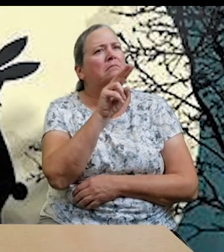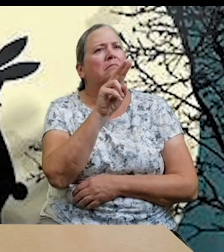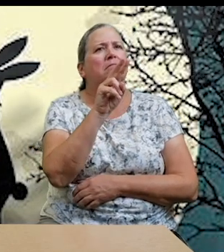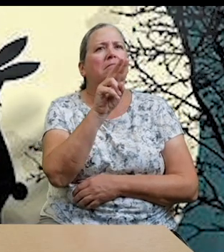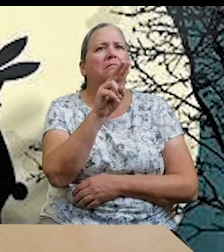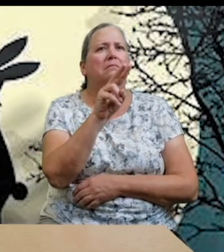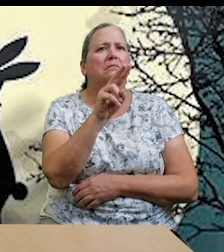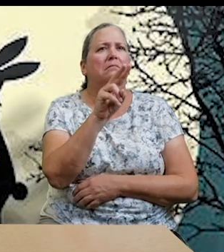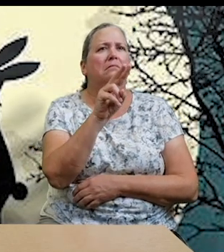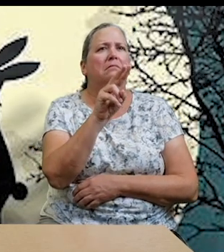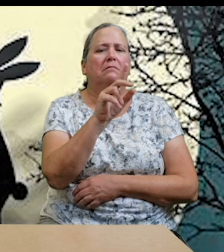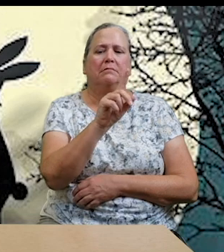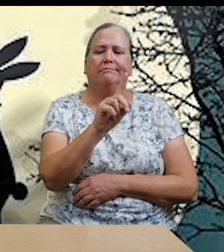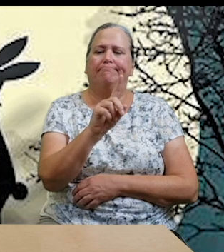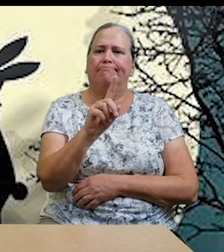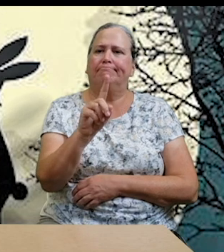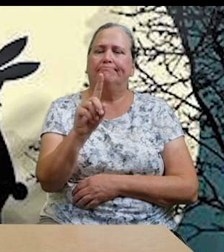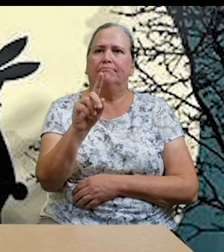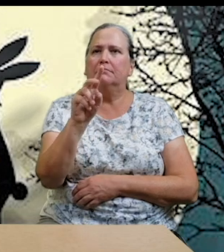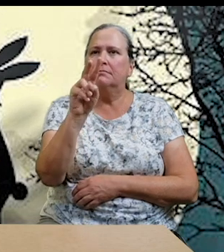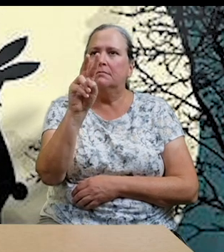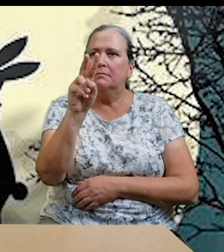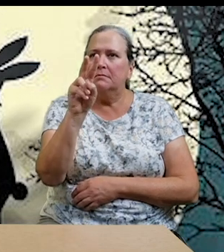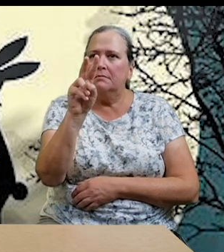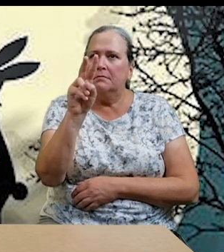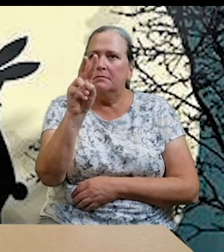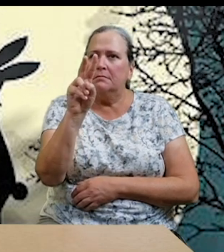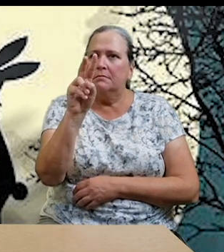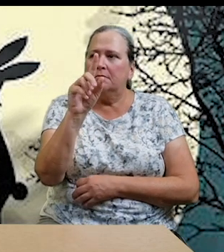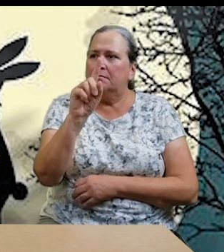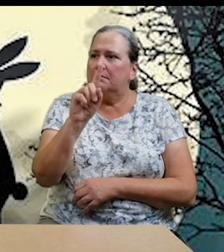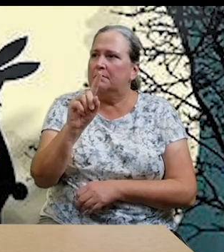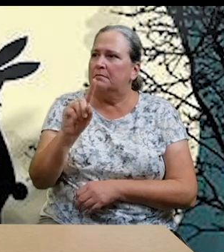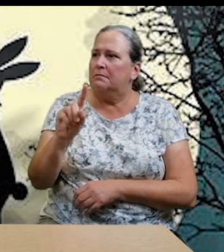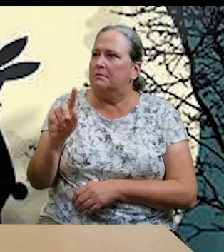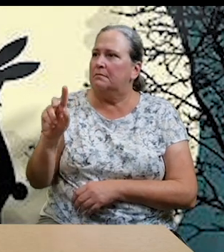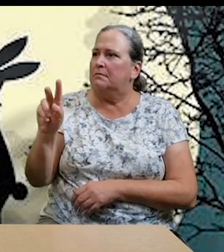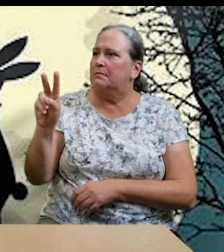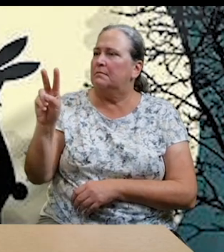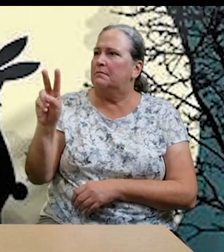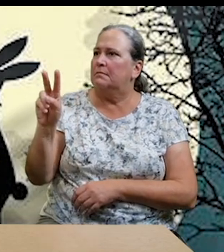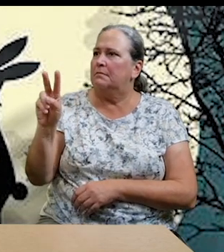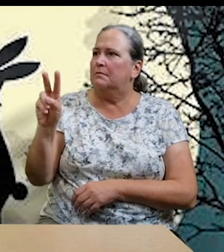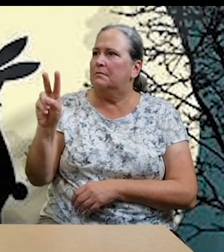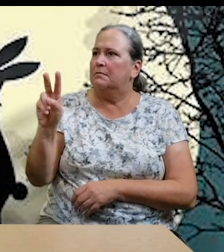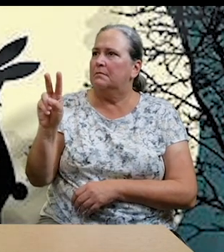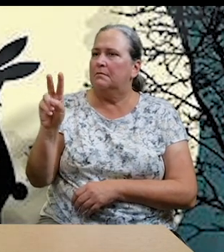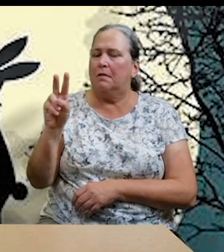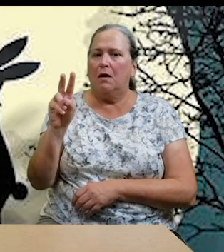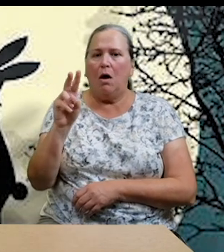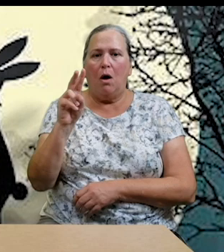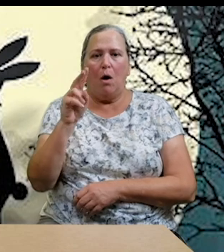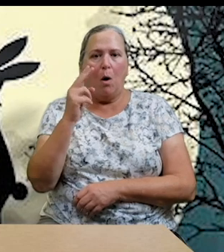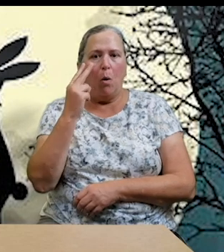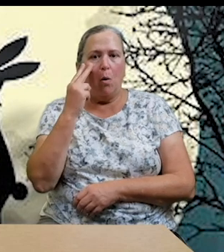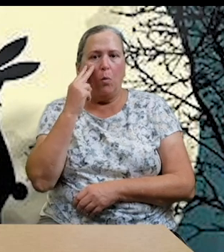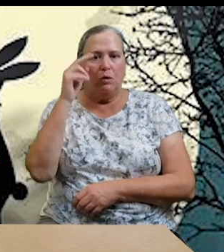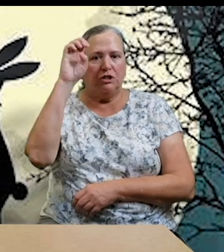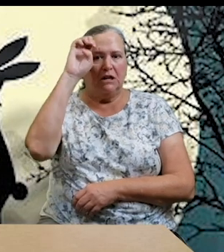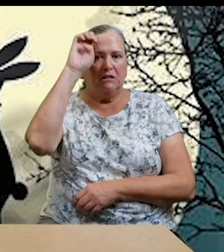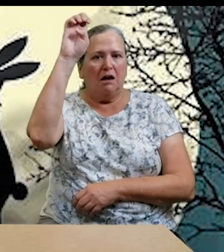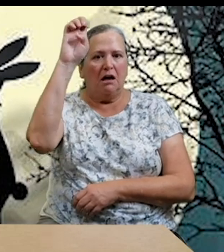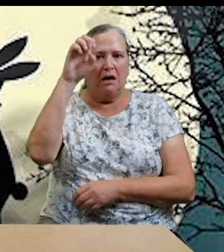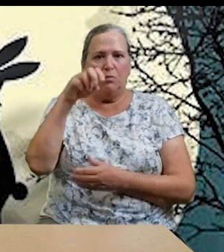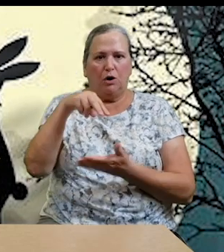each doll and then moving on. When she came to Edward, she stood in front of him for what seemed like a long